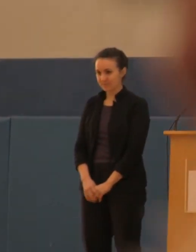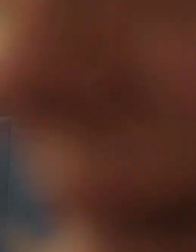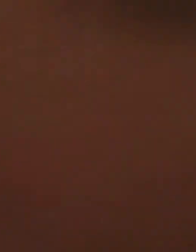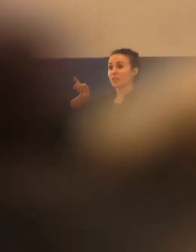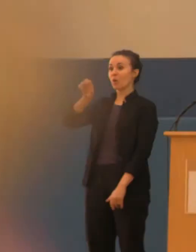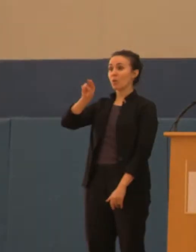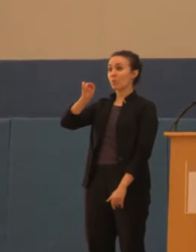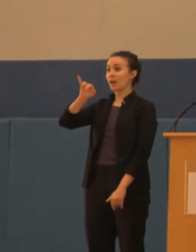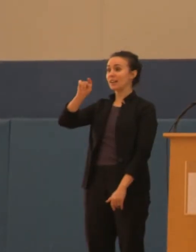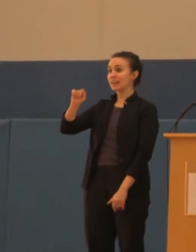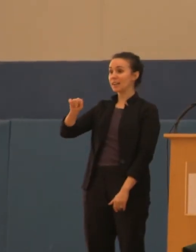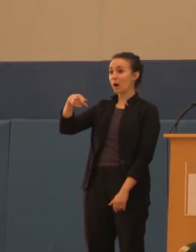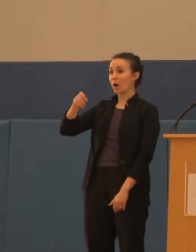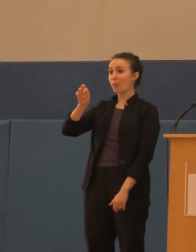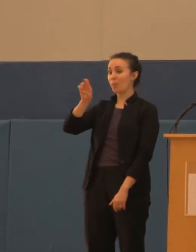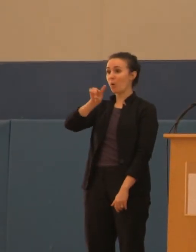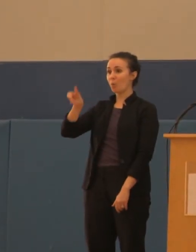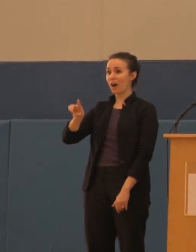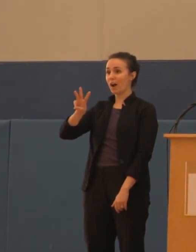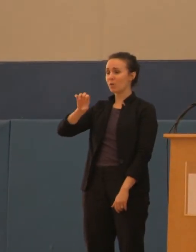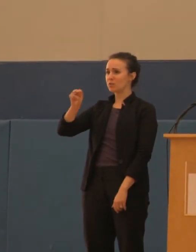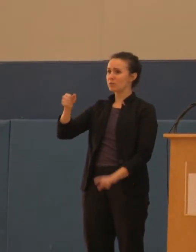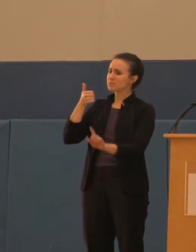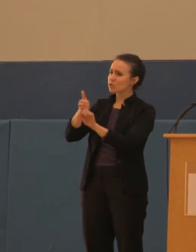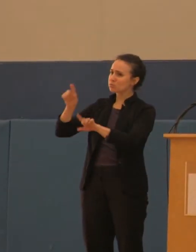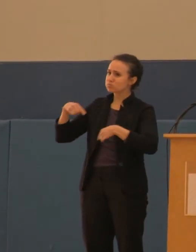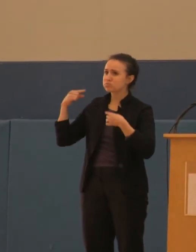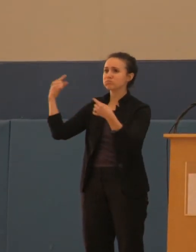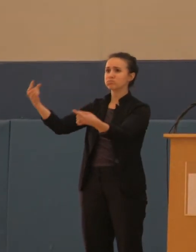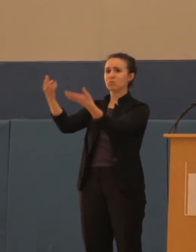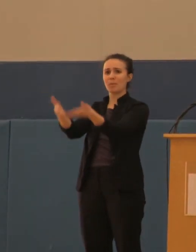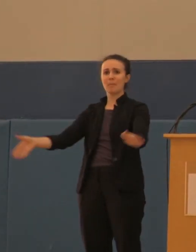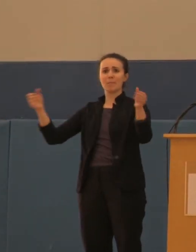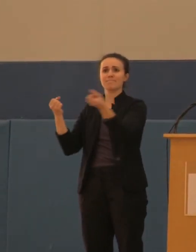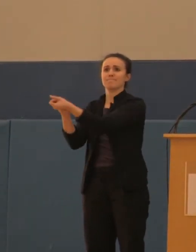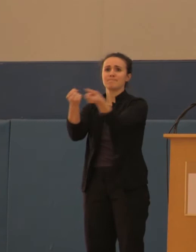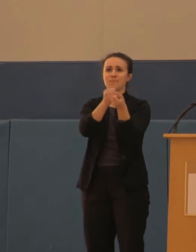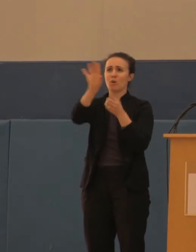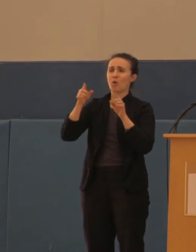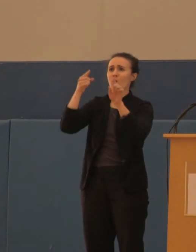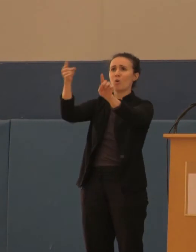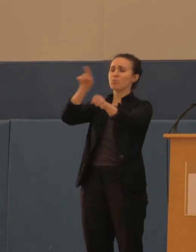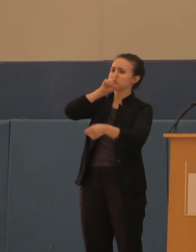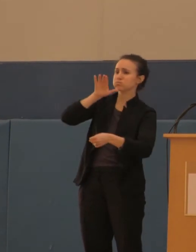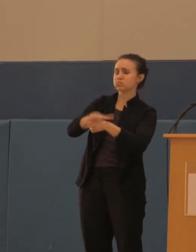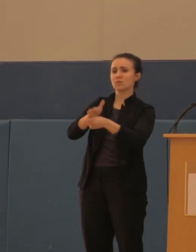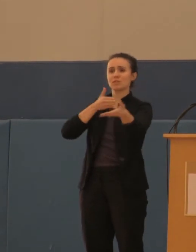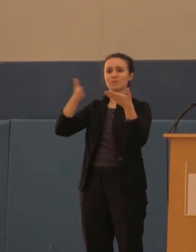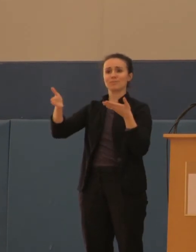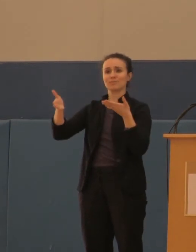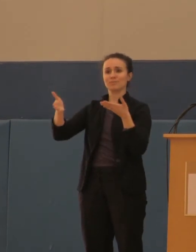Juanita Perez-Williams is a lifelong public advocate committed to service. She is the granddaughter